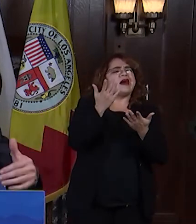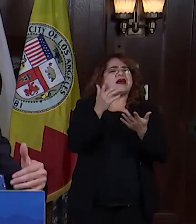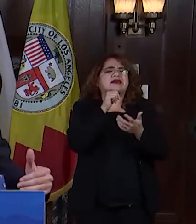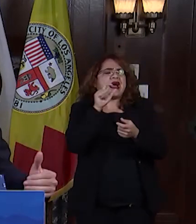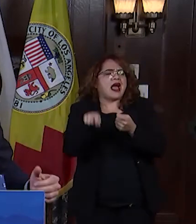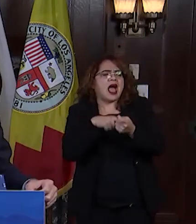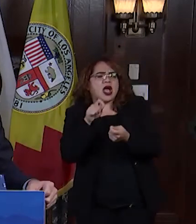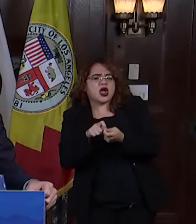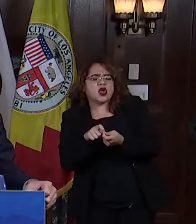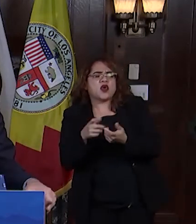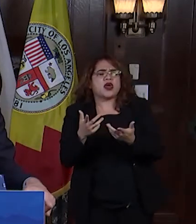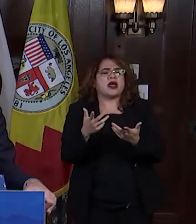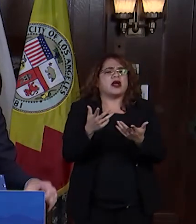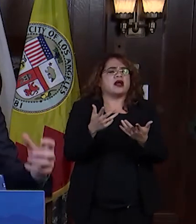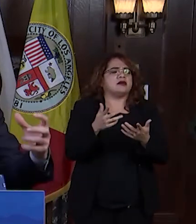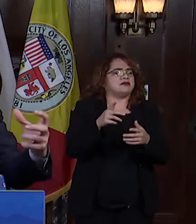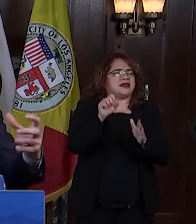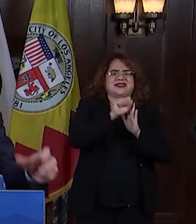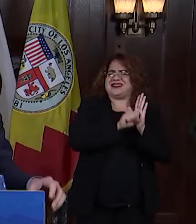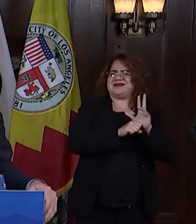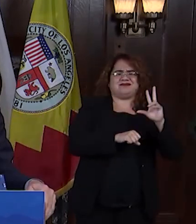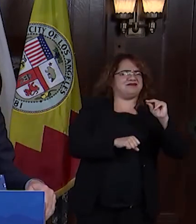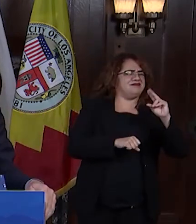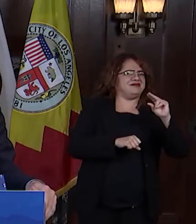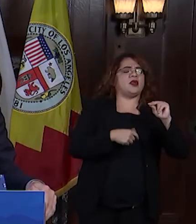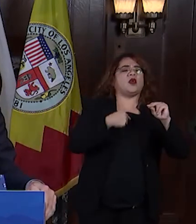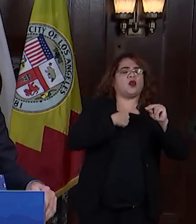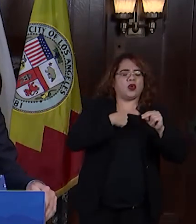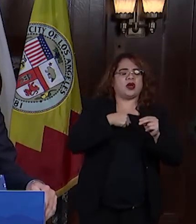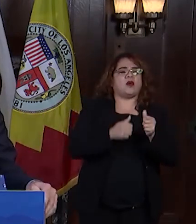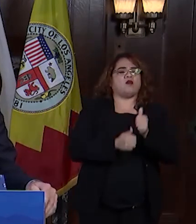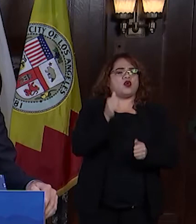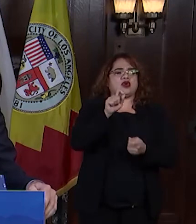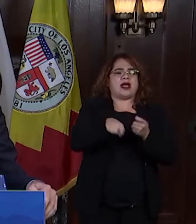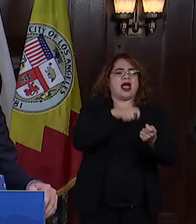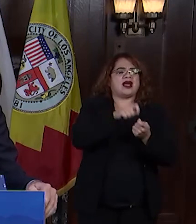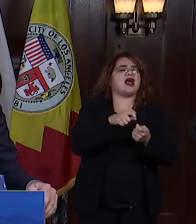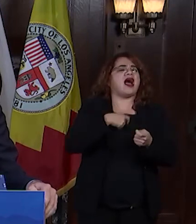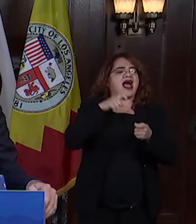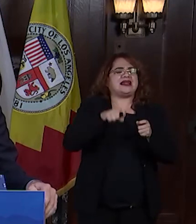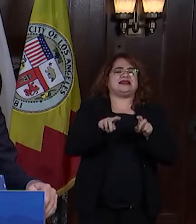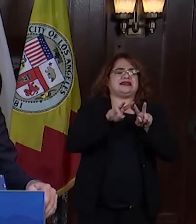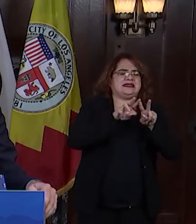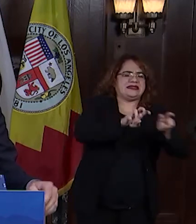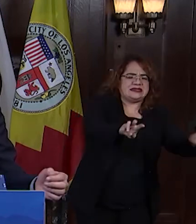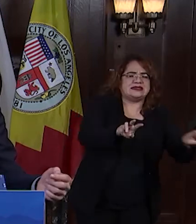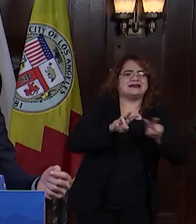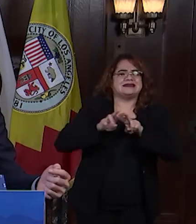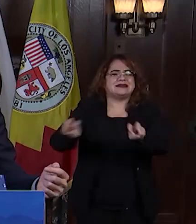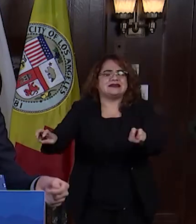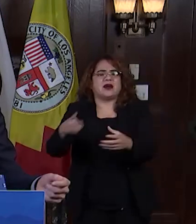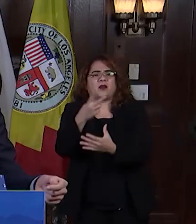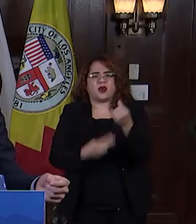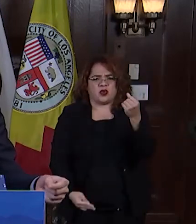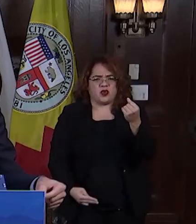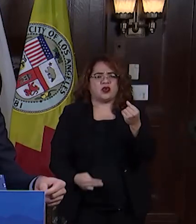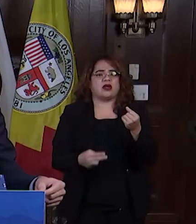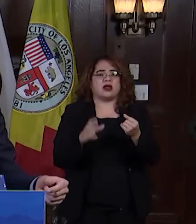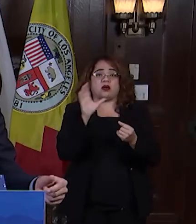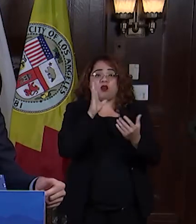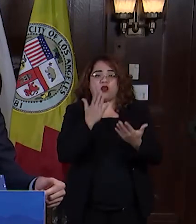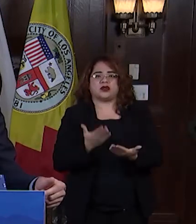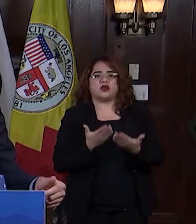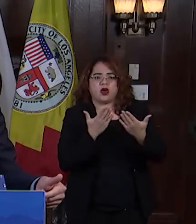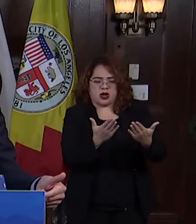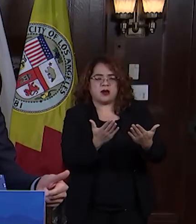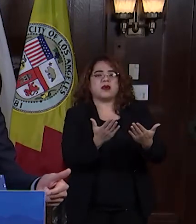The state absolutely denies that, says we're the most accurate. So I think we need to dig into both of those, and I'll look into that and find the recommendations that come out